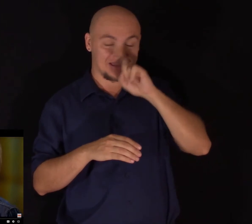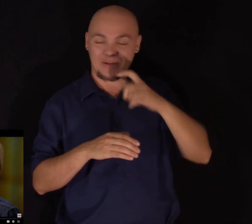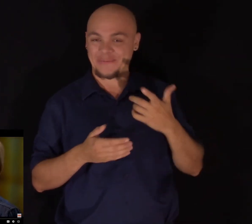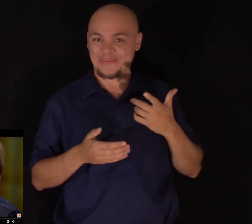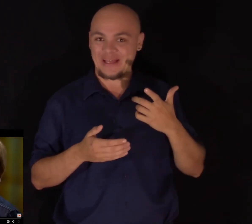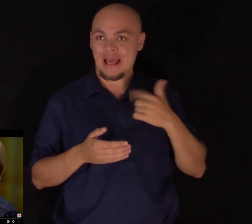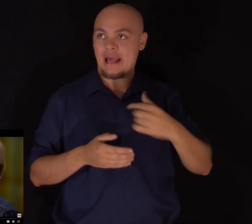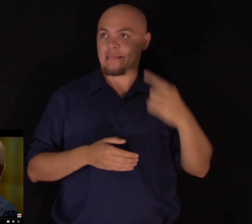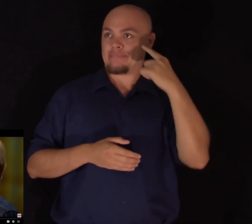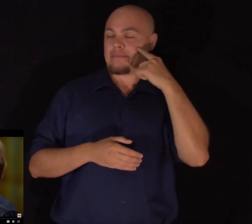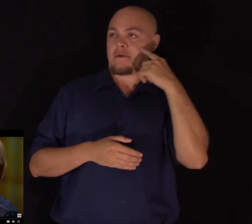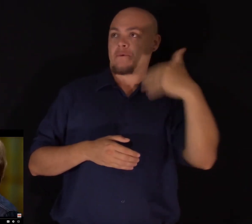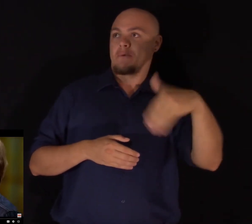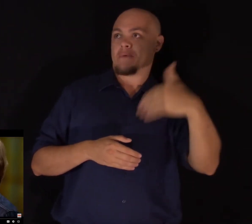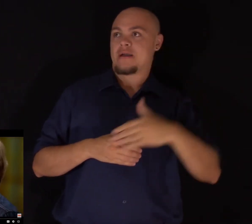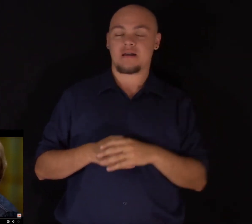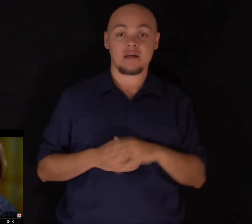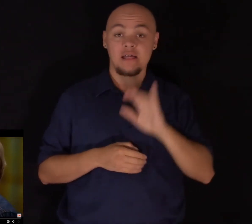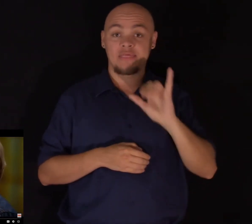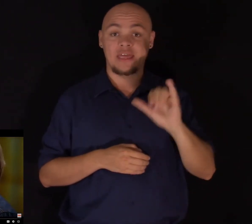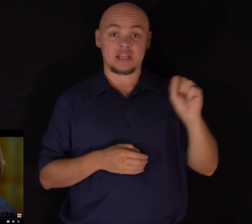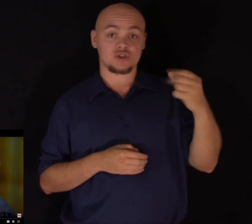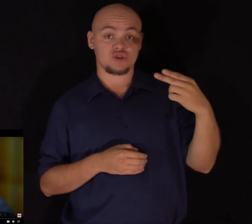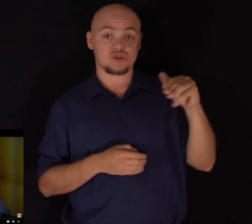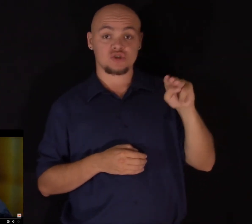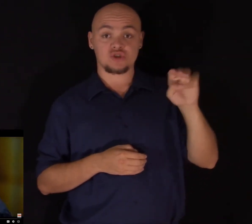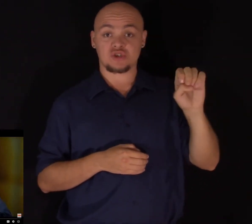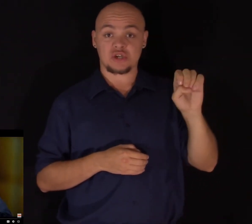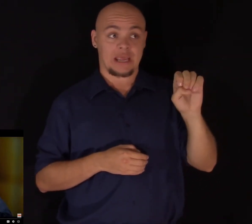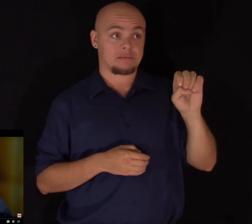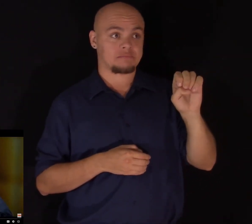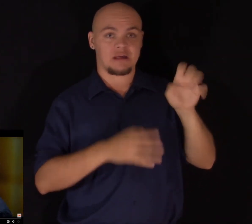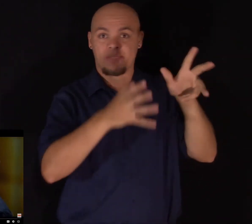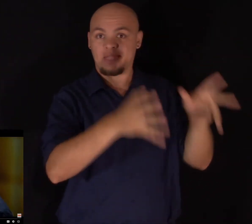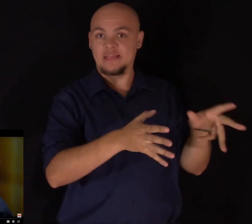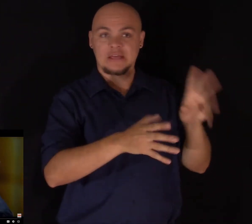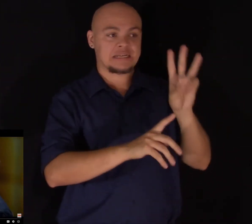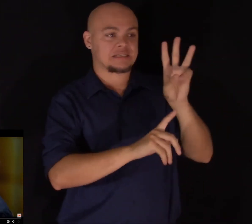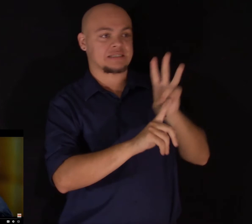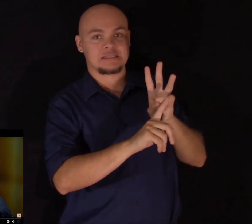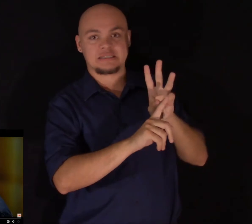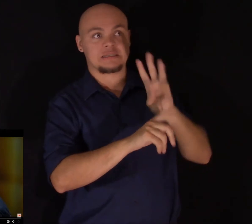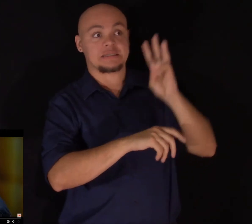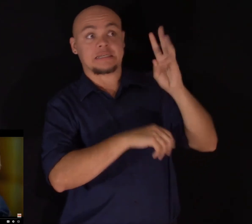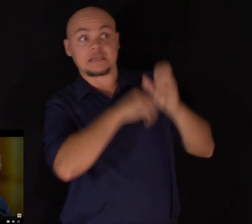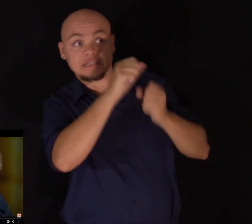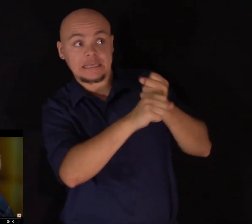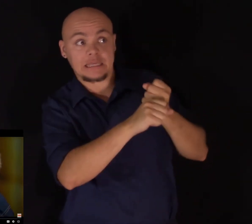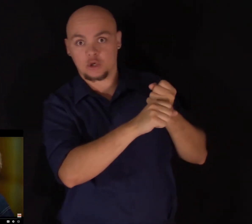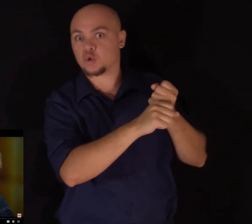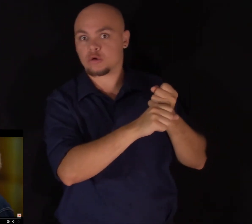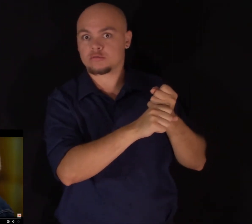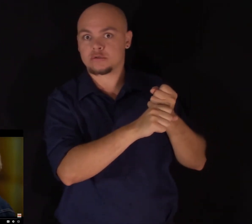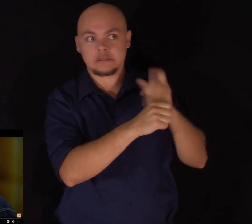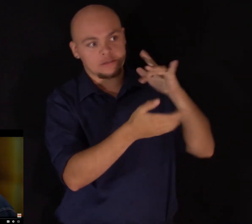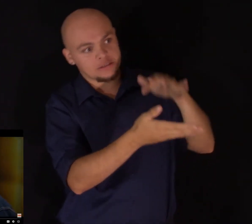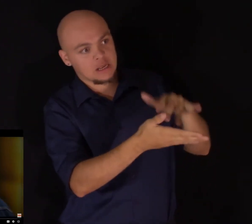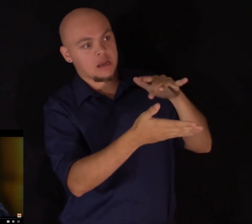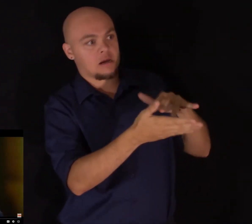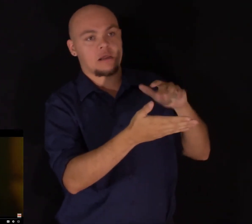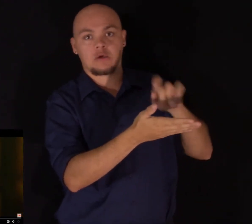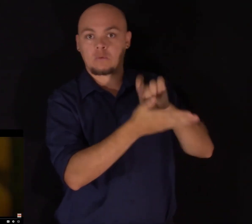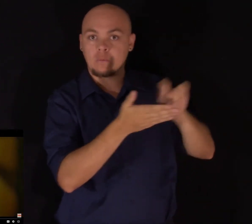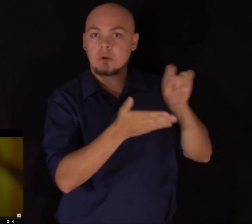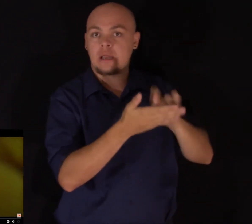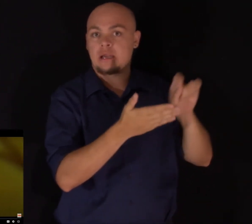I thought, I'm going to leave that shame stuff behind, because I spent 6 years studying shame before I really started writing and talking about